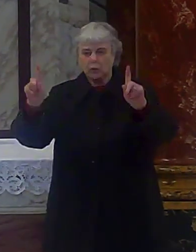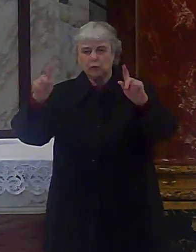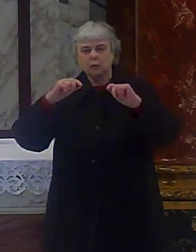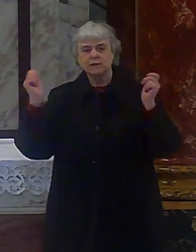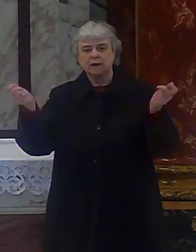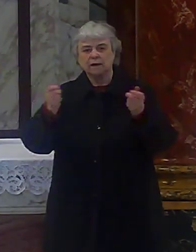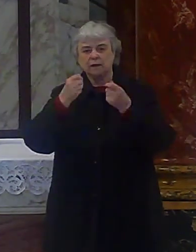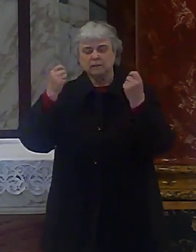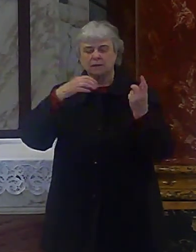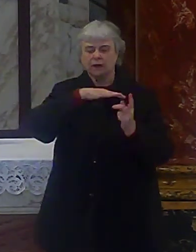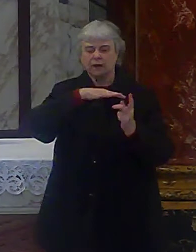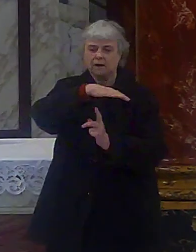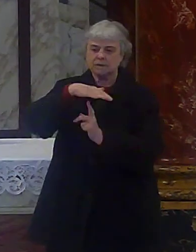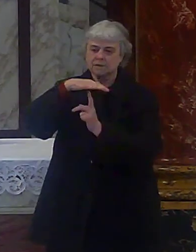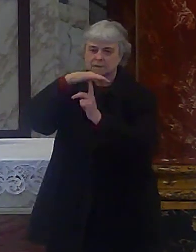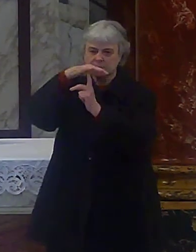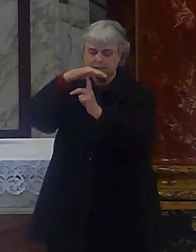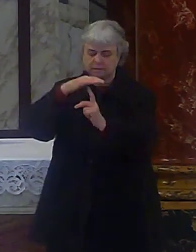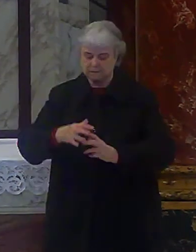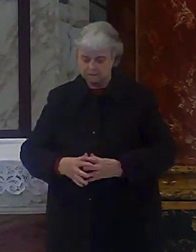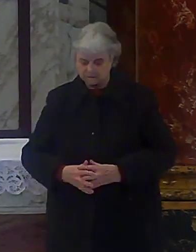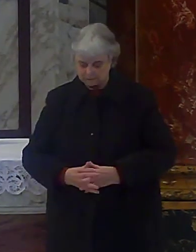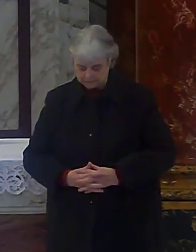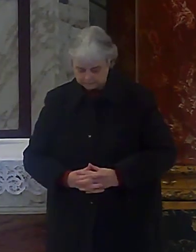hosanna in the highest